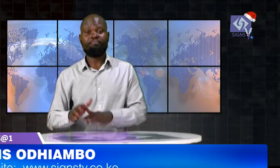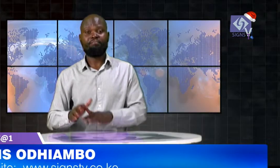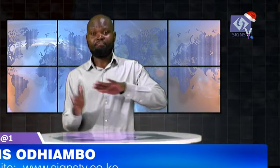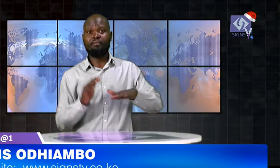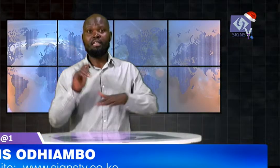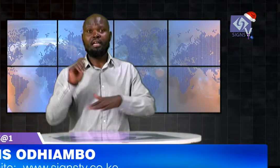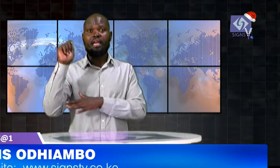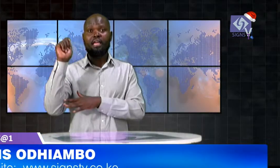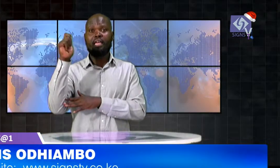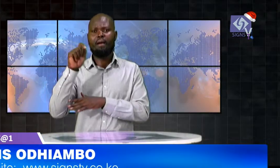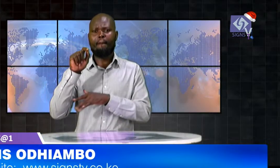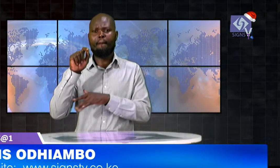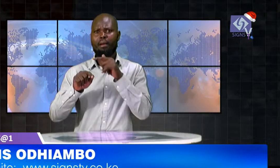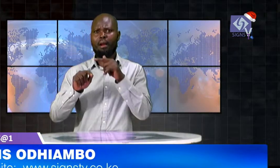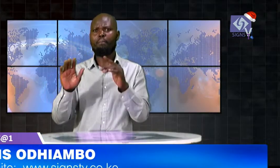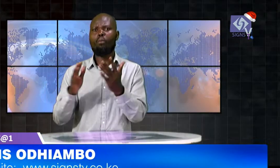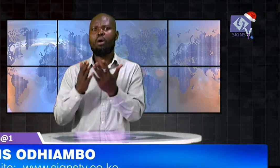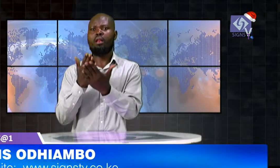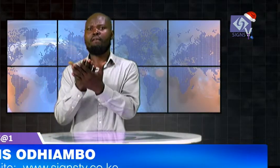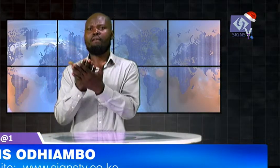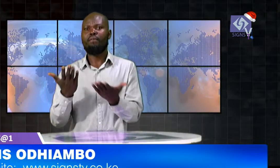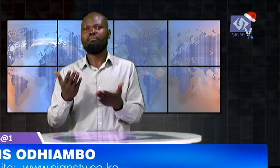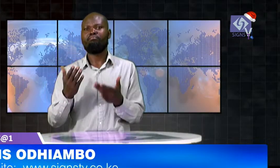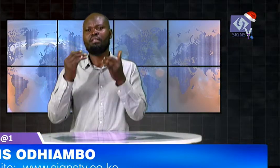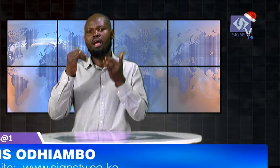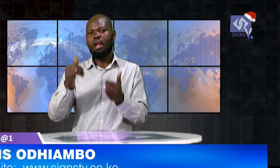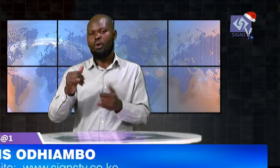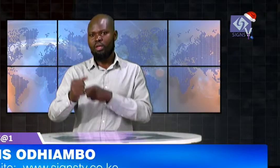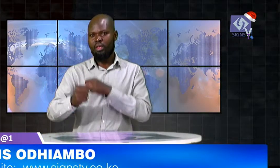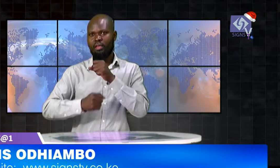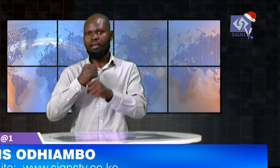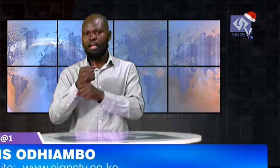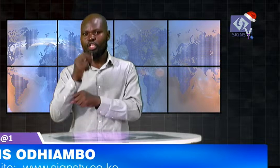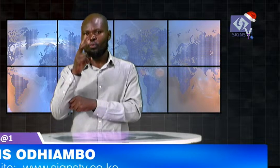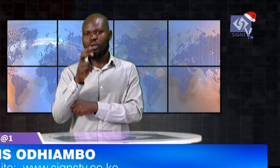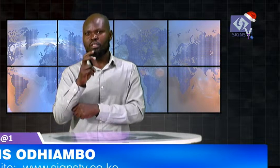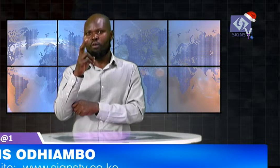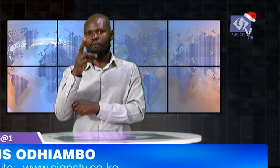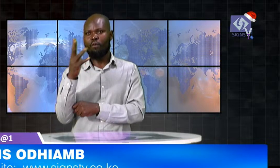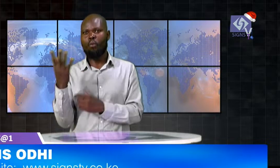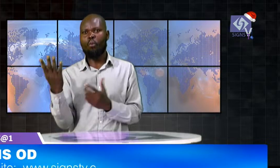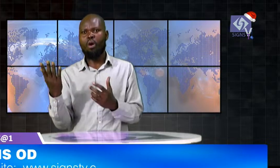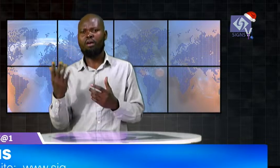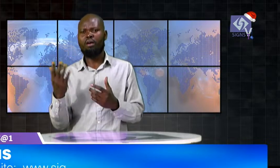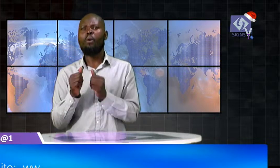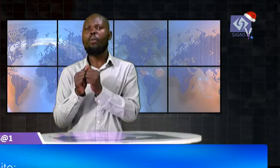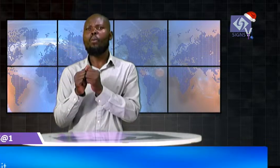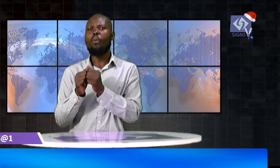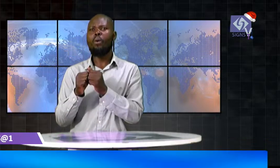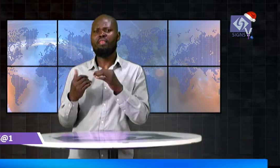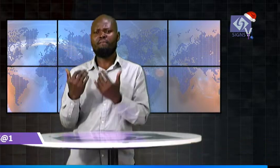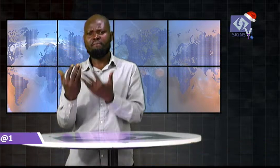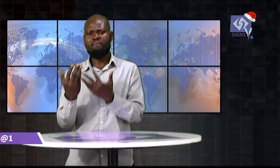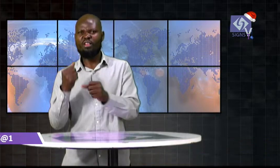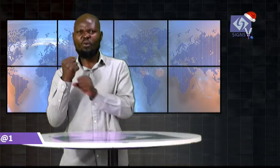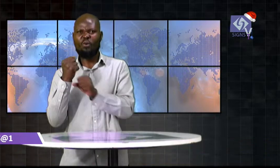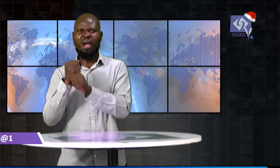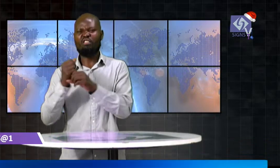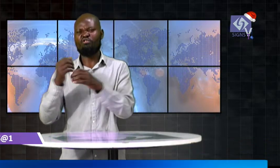And away from that news update, Kenyans embraced the arrival of the New Year 2024 with fireworks exhibition at